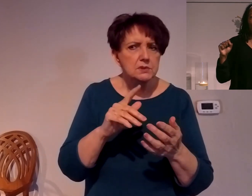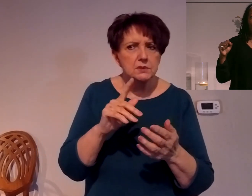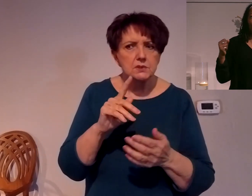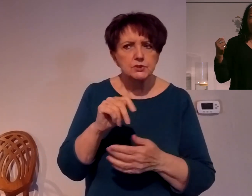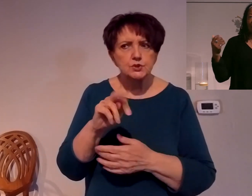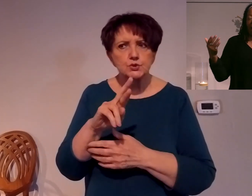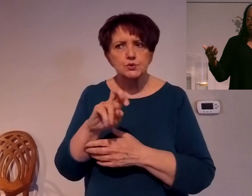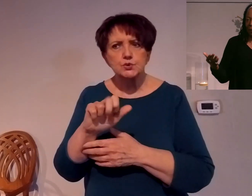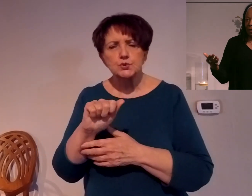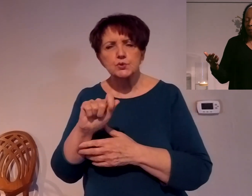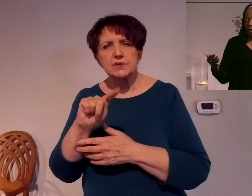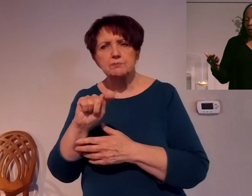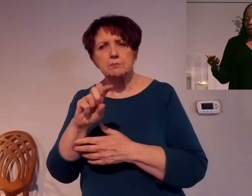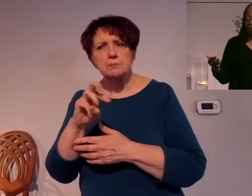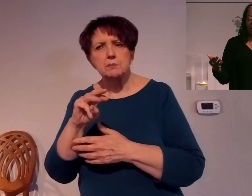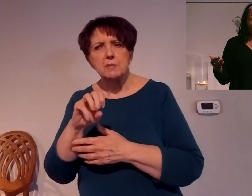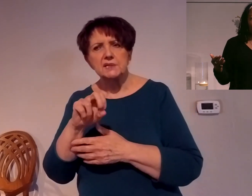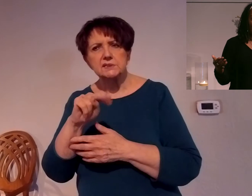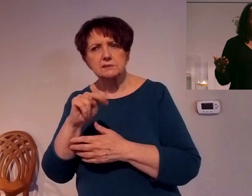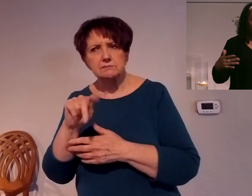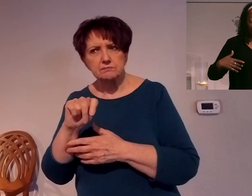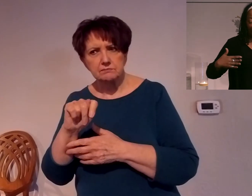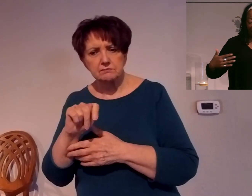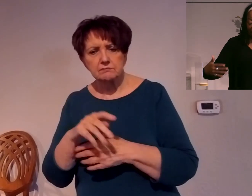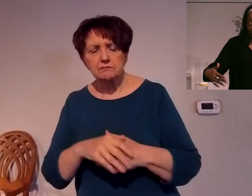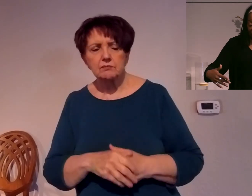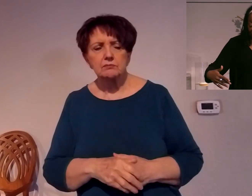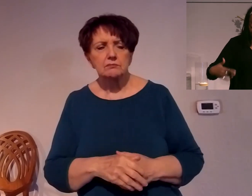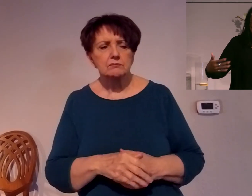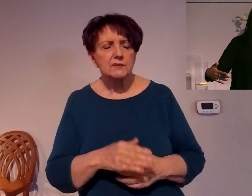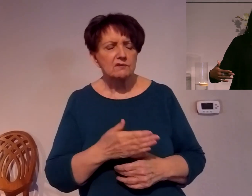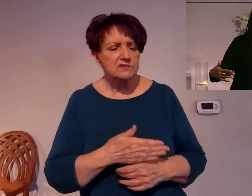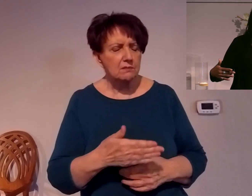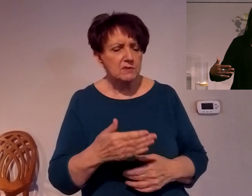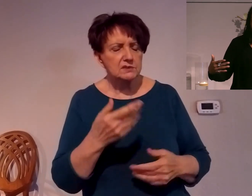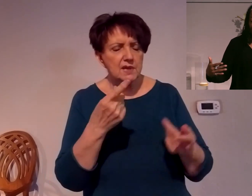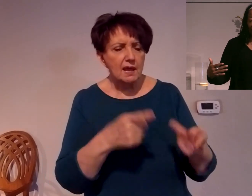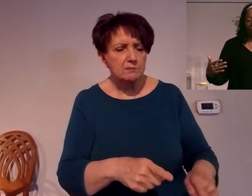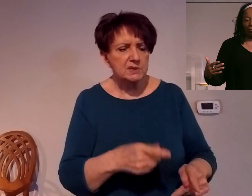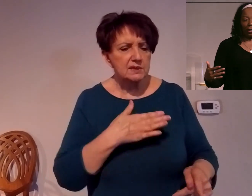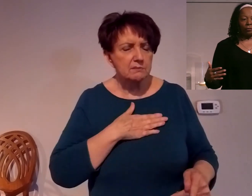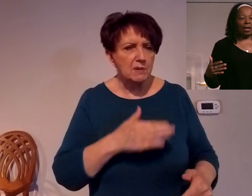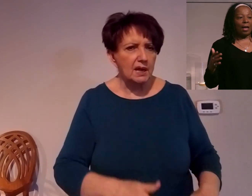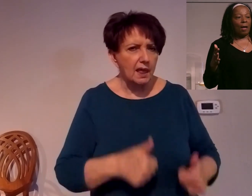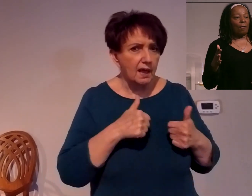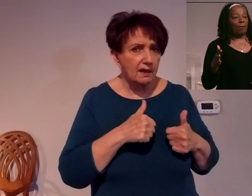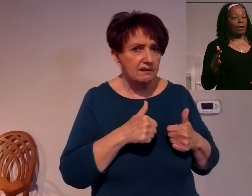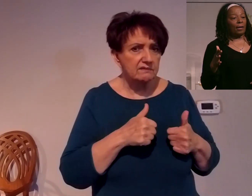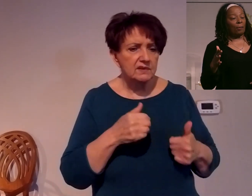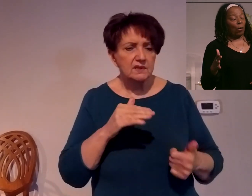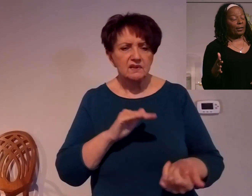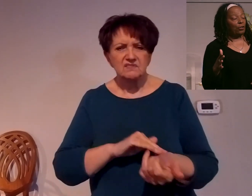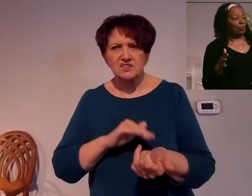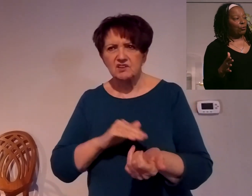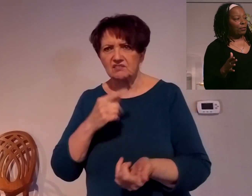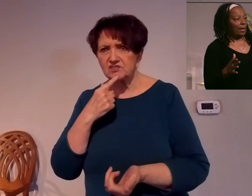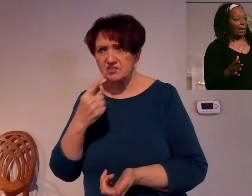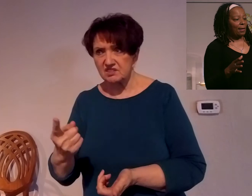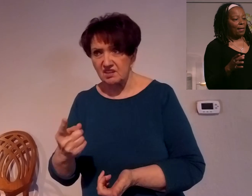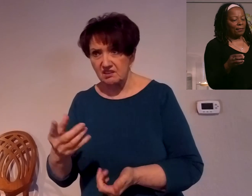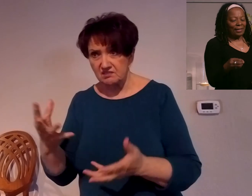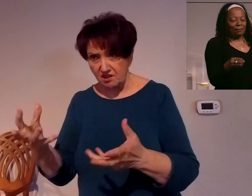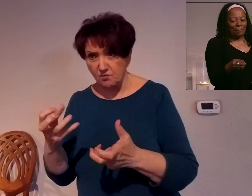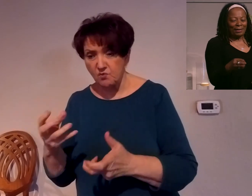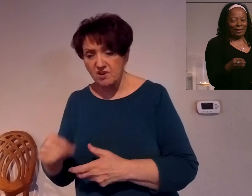If something is happening in my life and in my physical life and my doctor says, I want you to